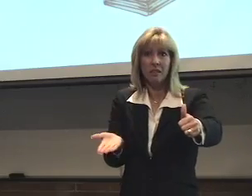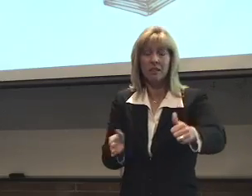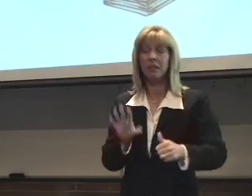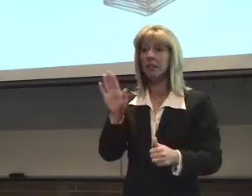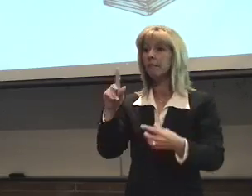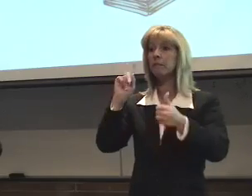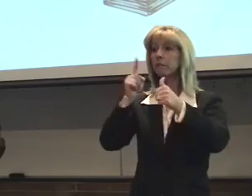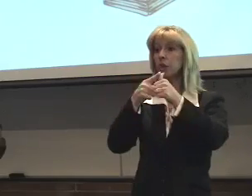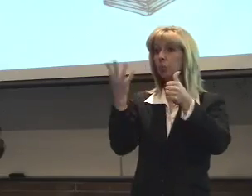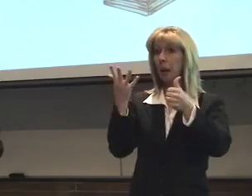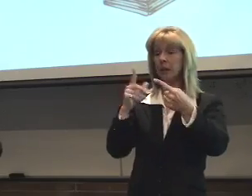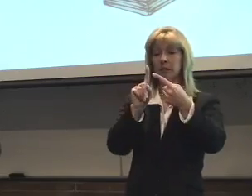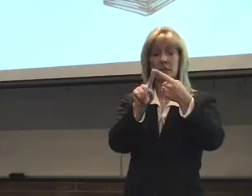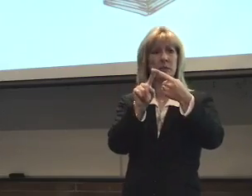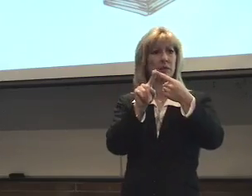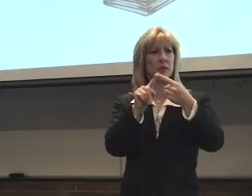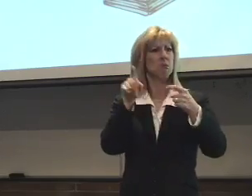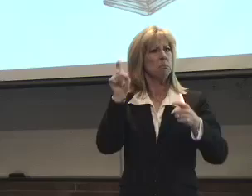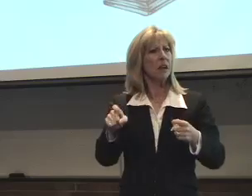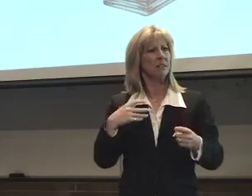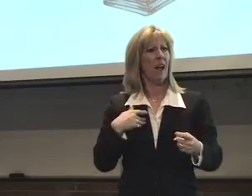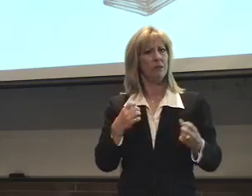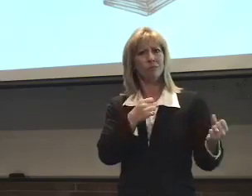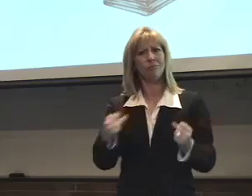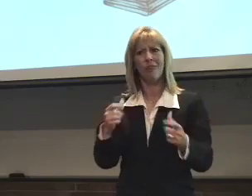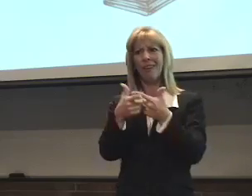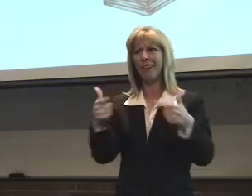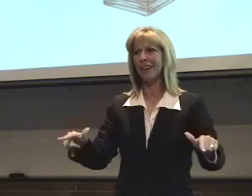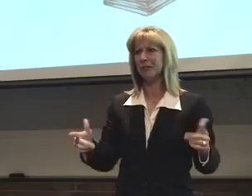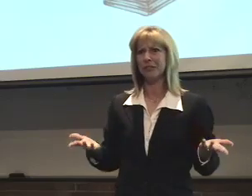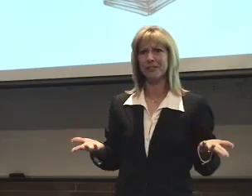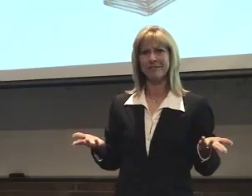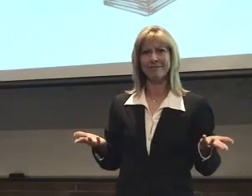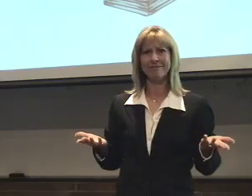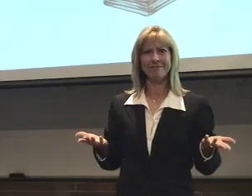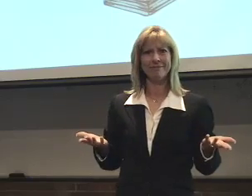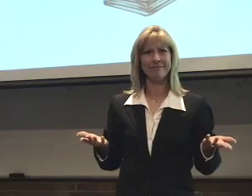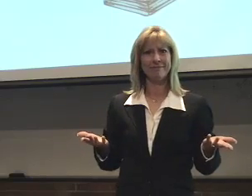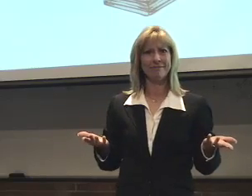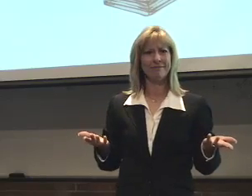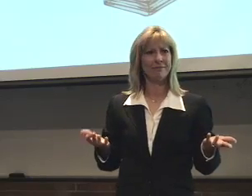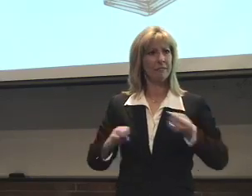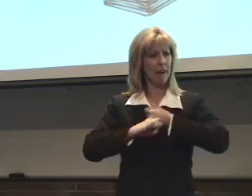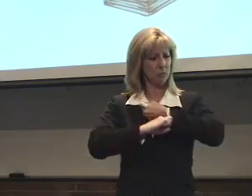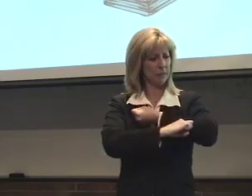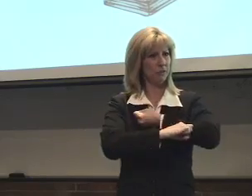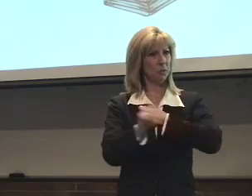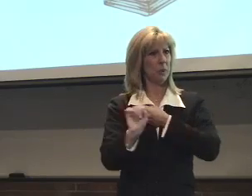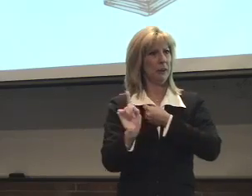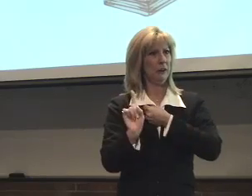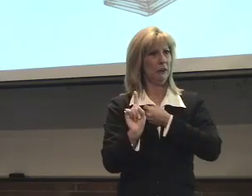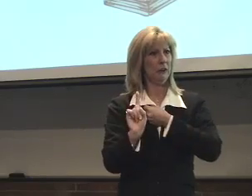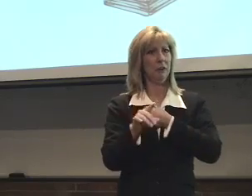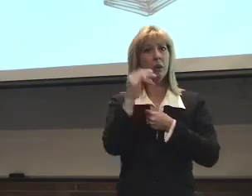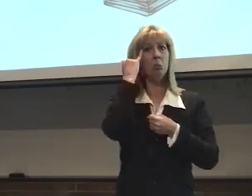you have to have a language base. You cannot read at grade level if you start at age 5 years old and go to